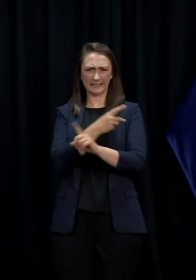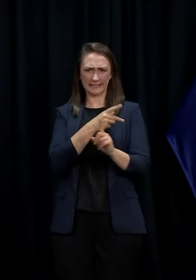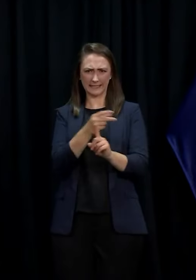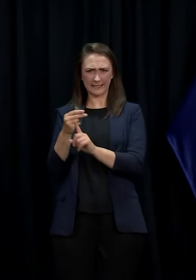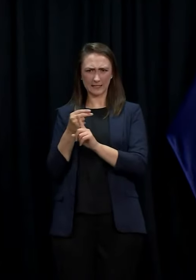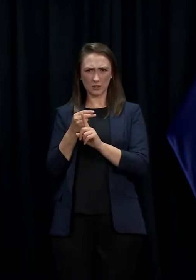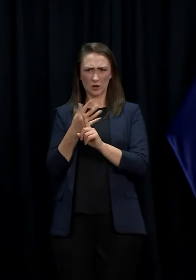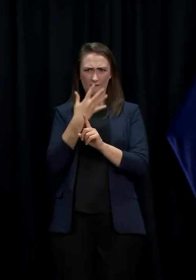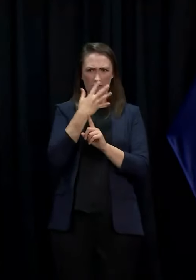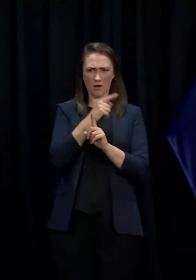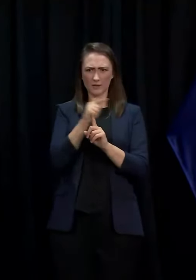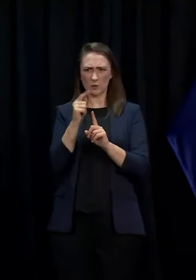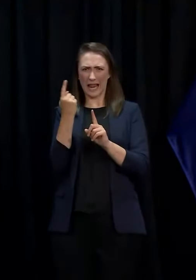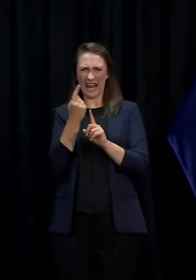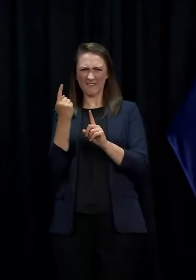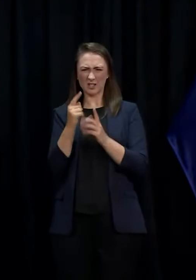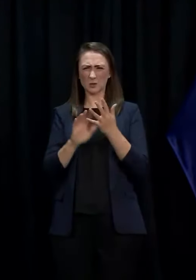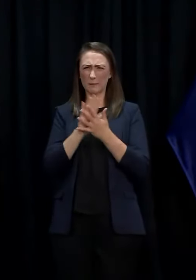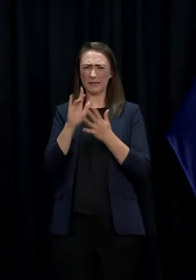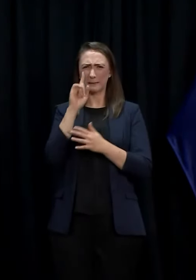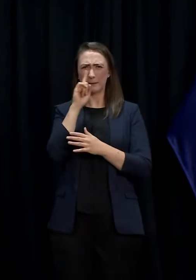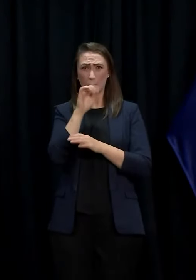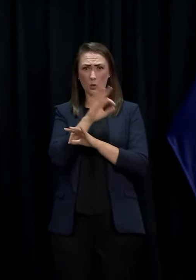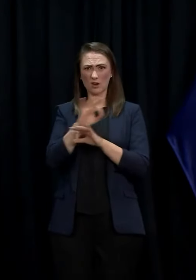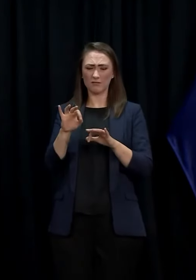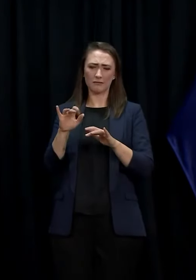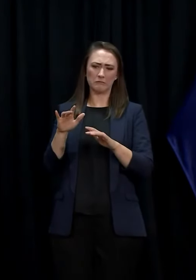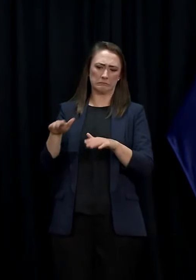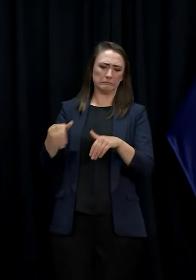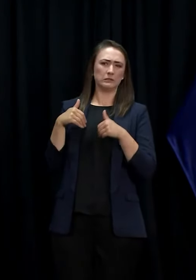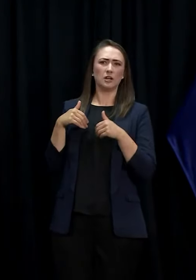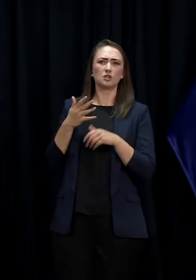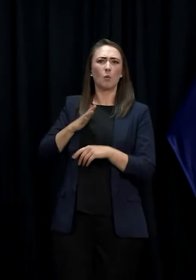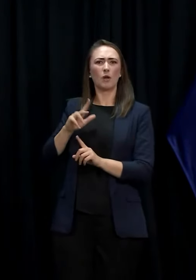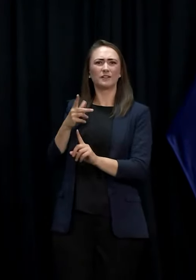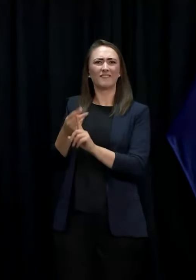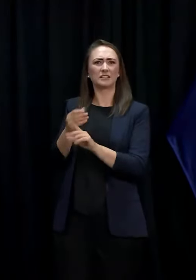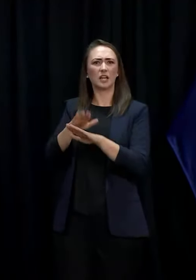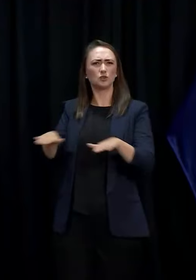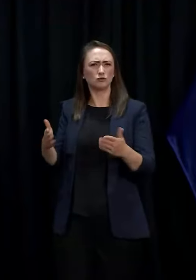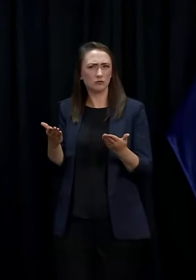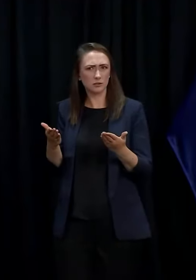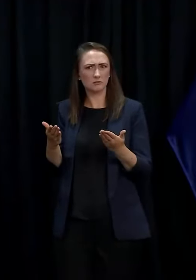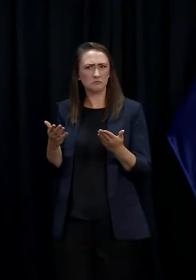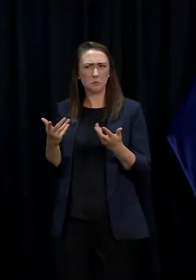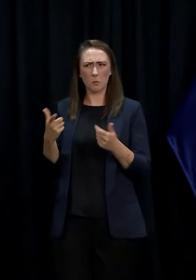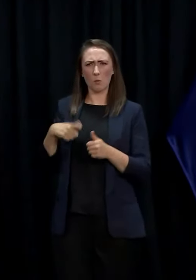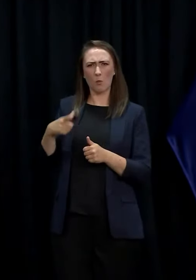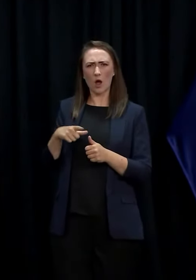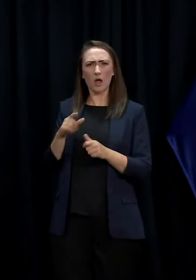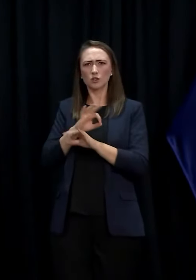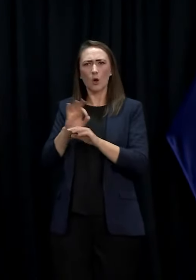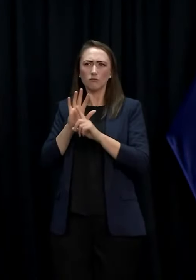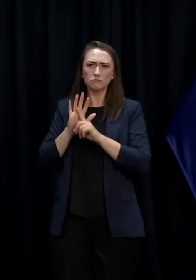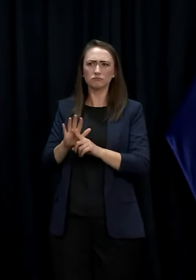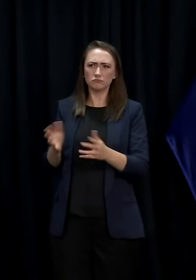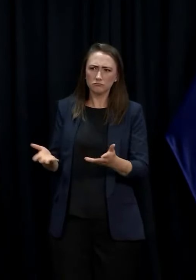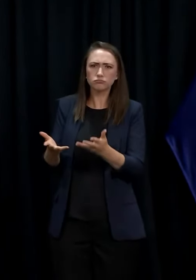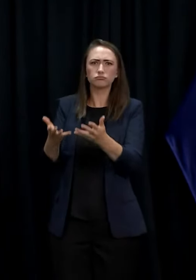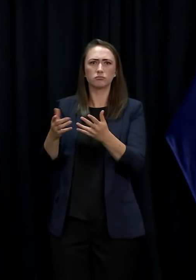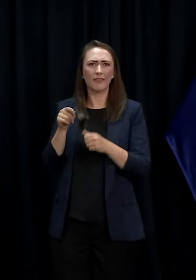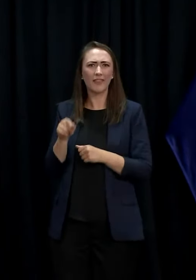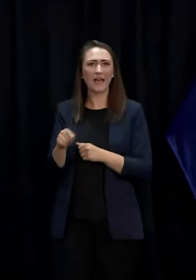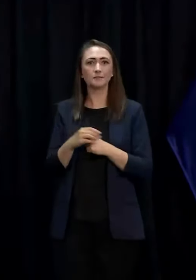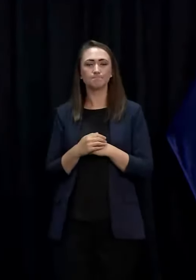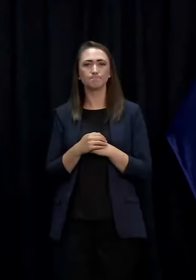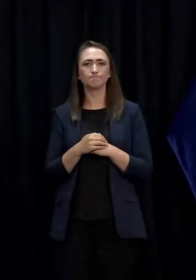like people just aren't vaccinating their kids. I think there's a couple of factors at play here. One is that we expected the uptake